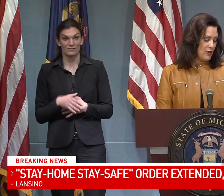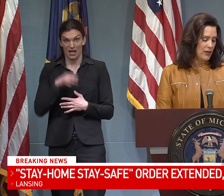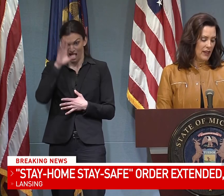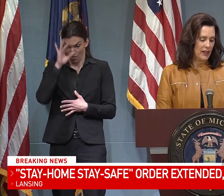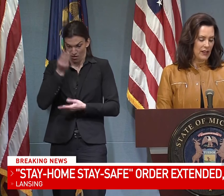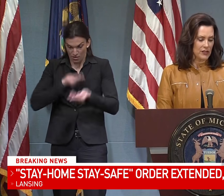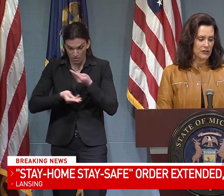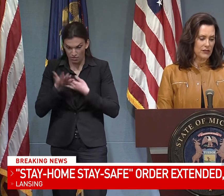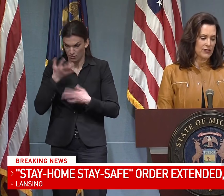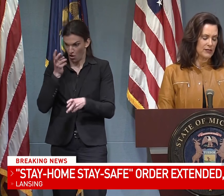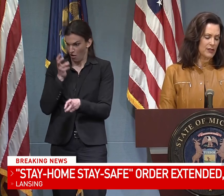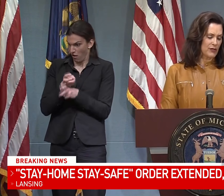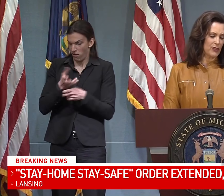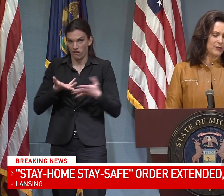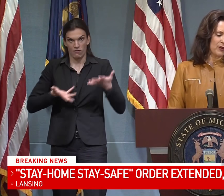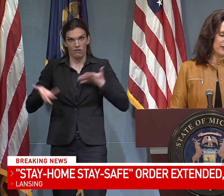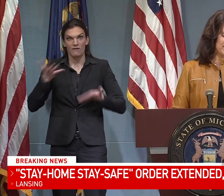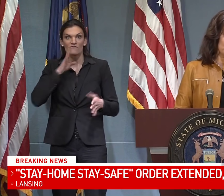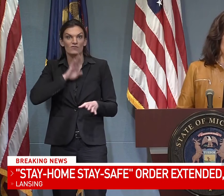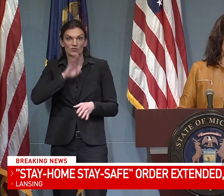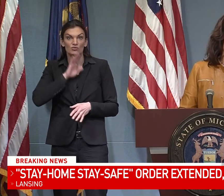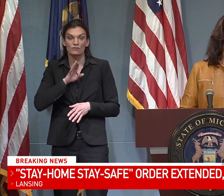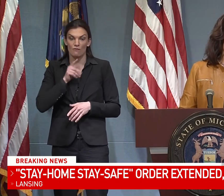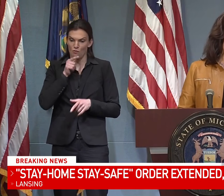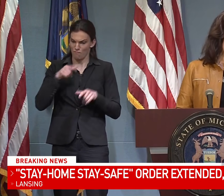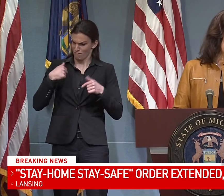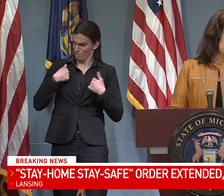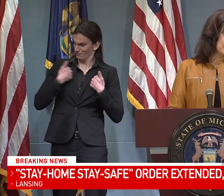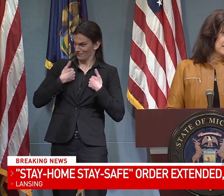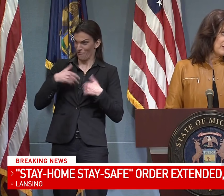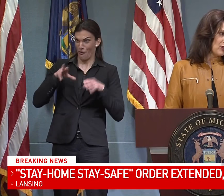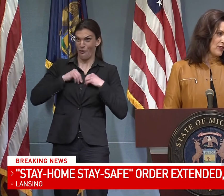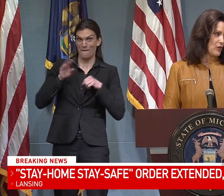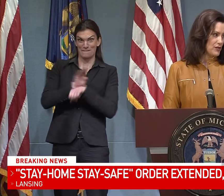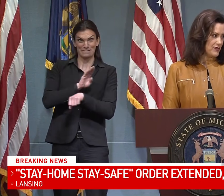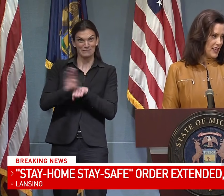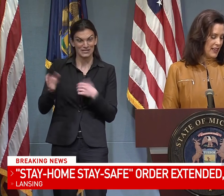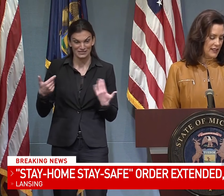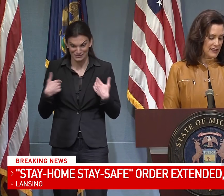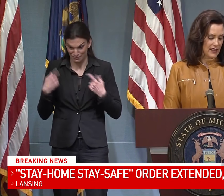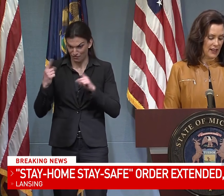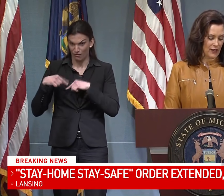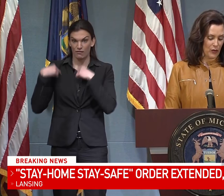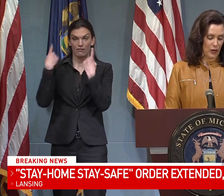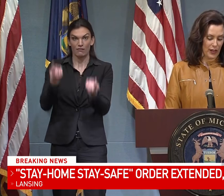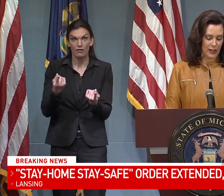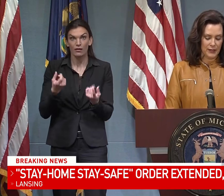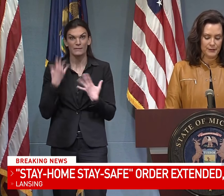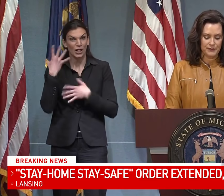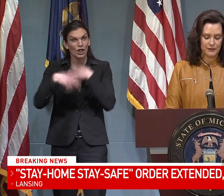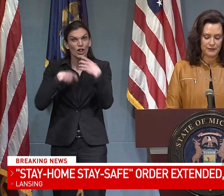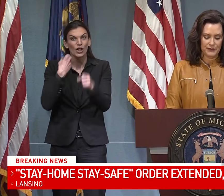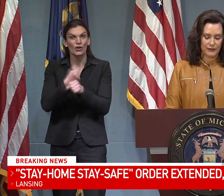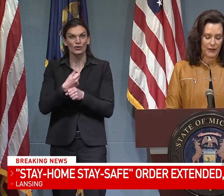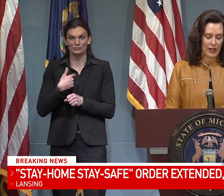shut down, and especially for small business owners who've built up something over the course of decades, and they're worried.